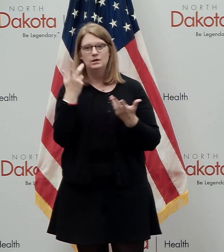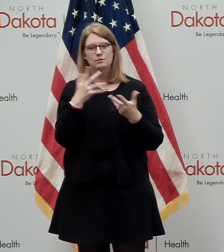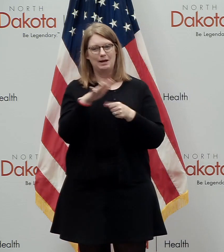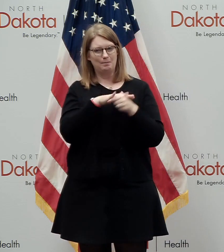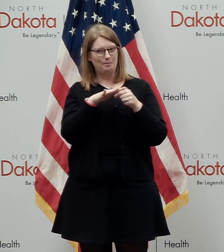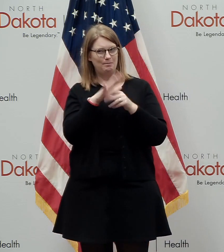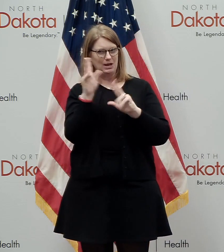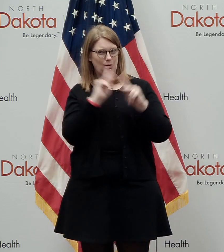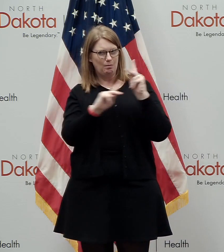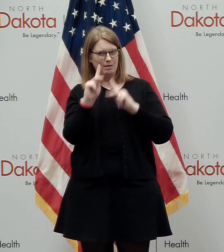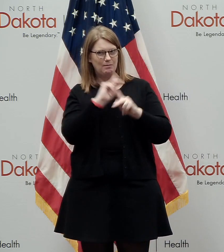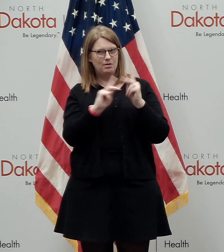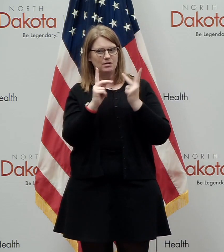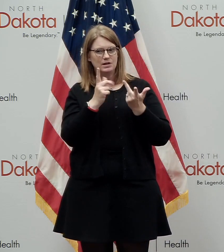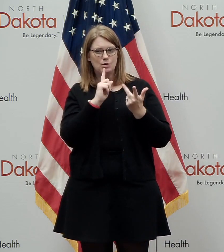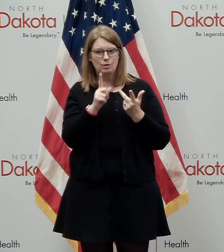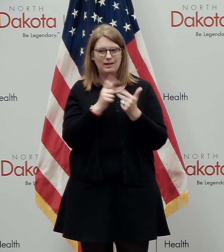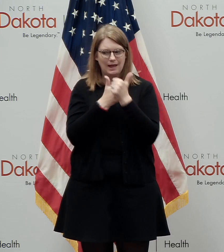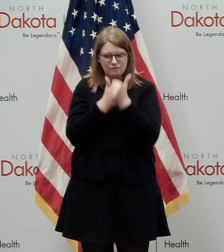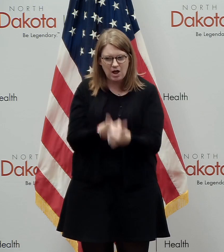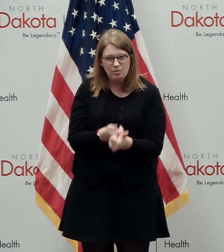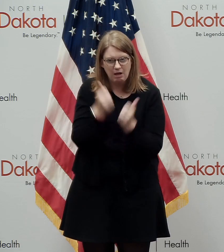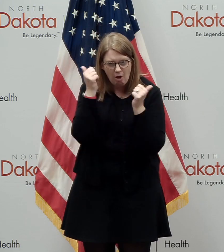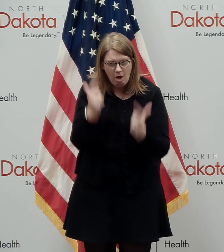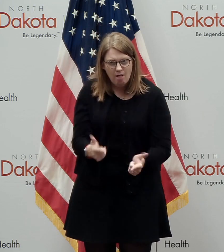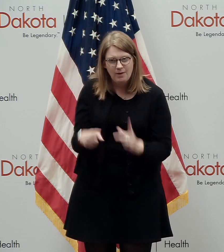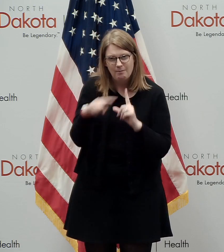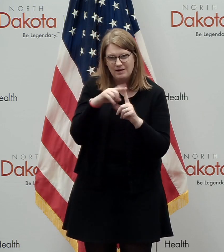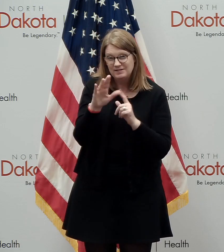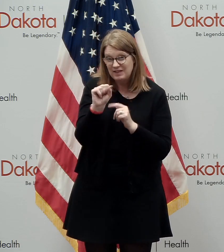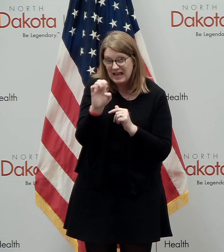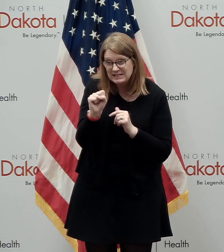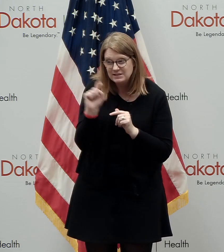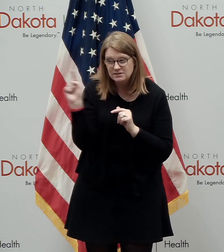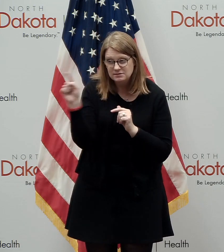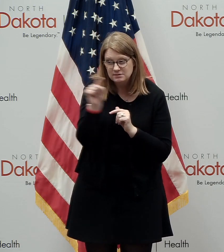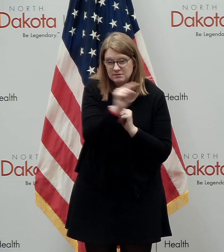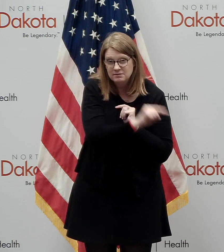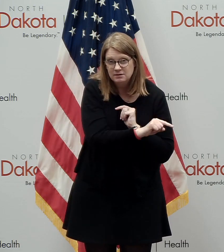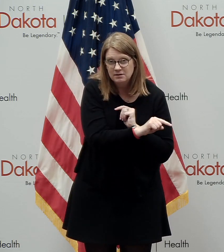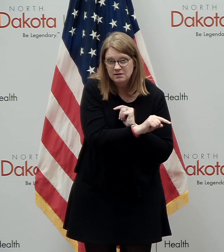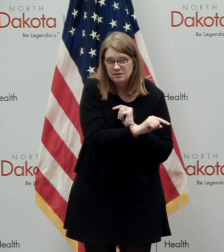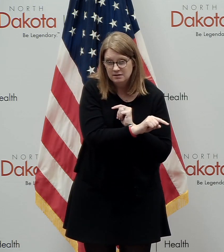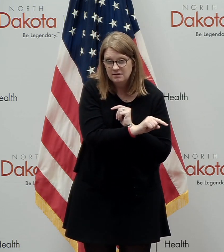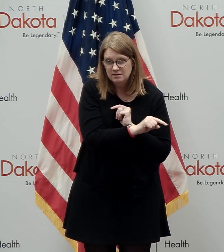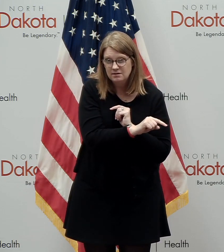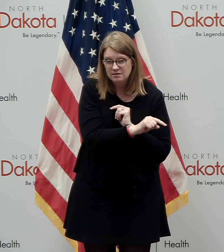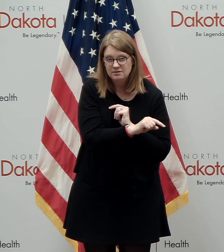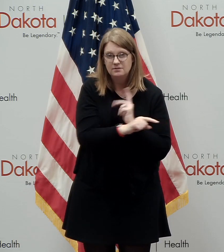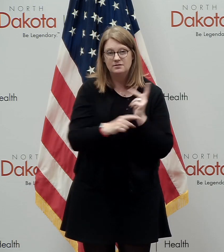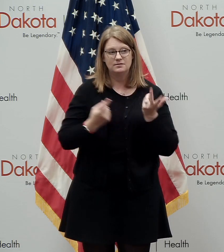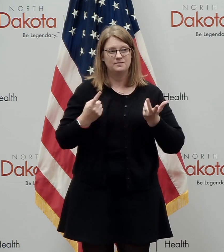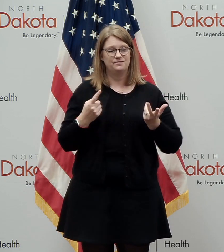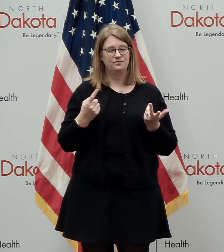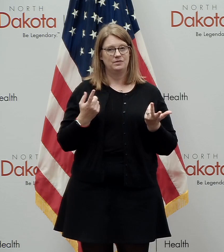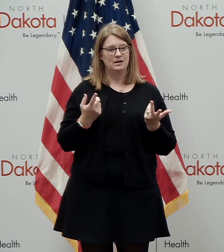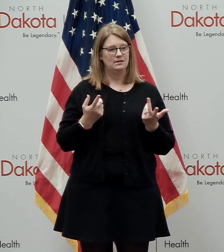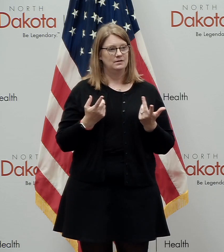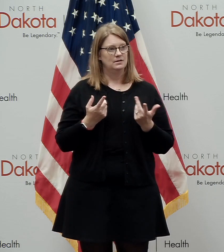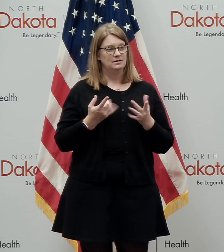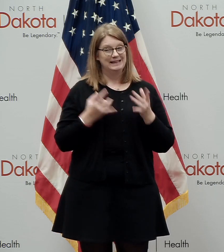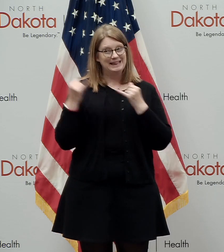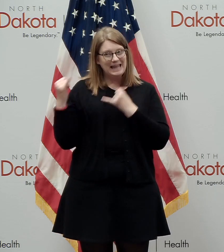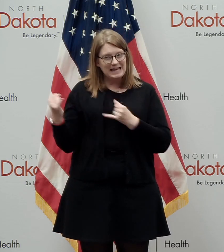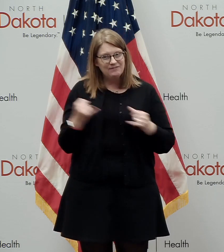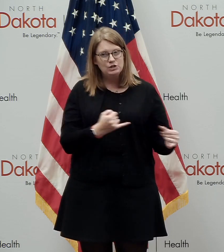ground every day tracking every positive case we are in the state to try to make sure, because this battle gets fought at the